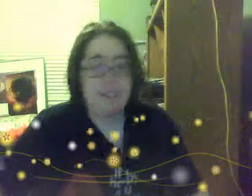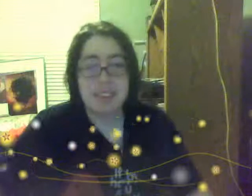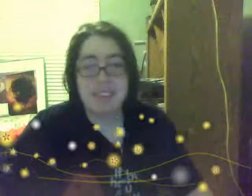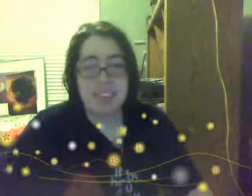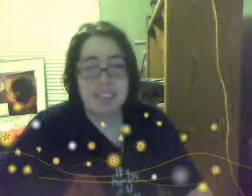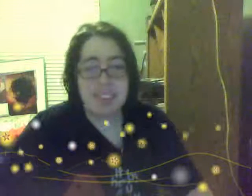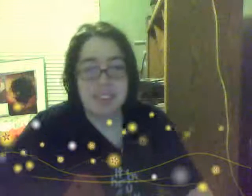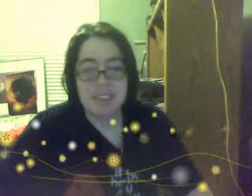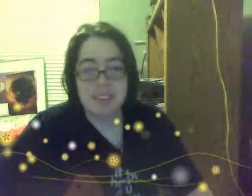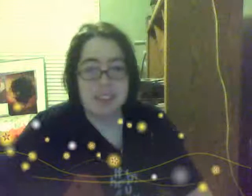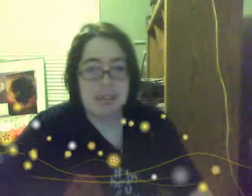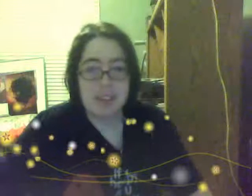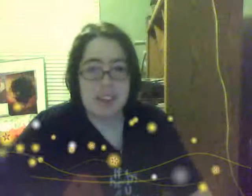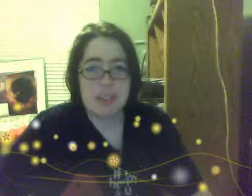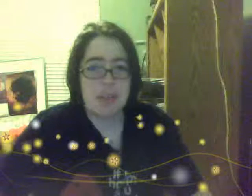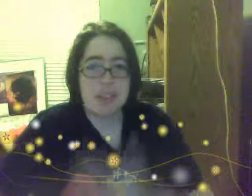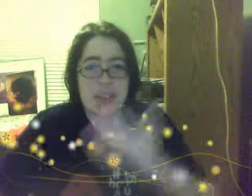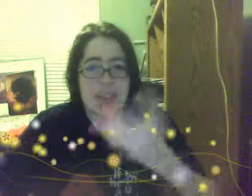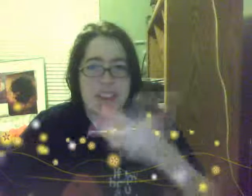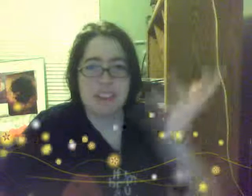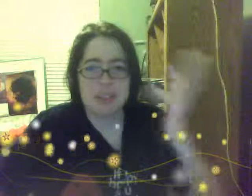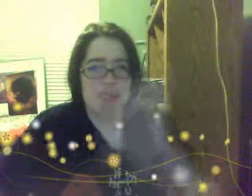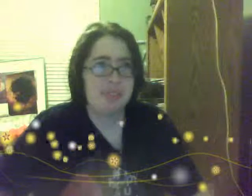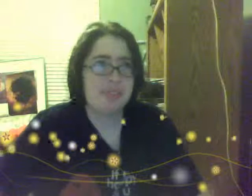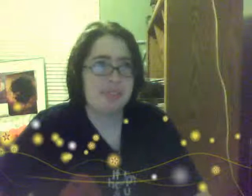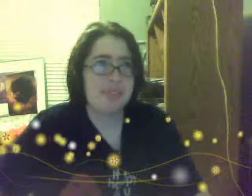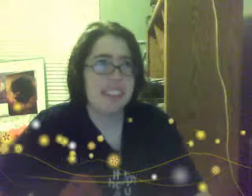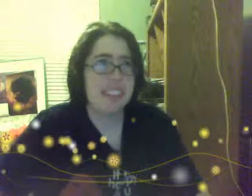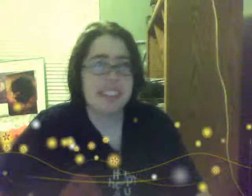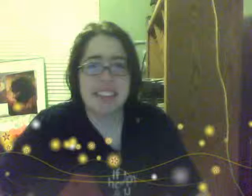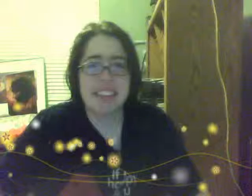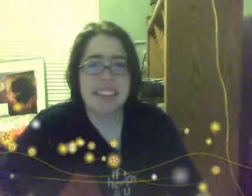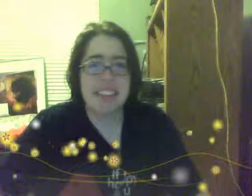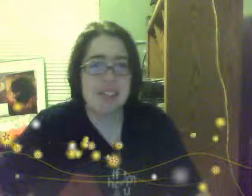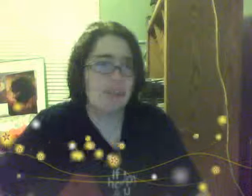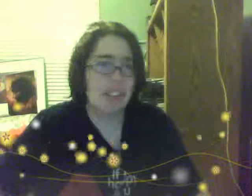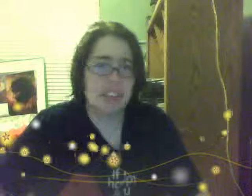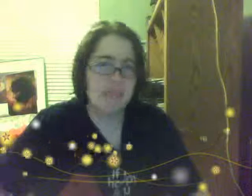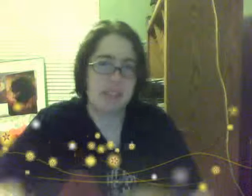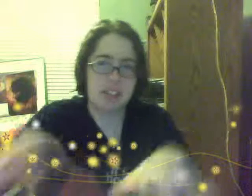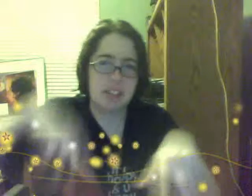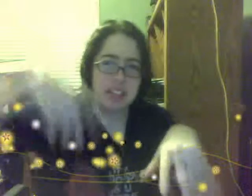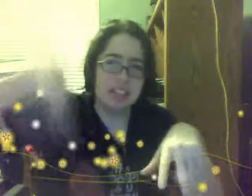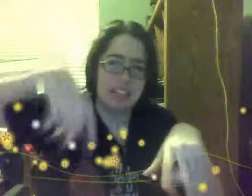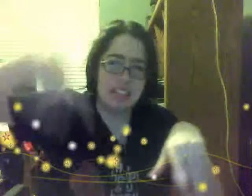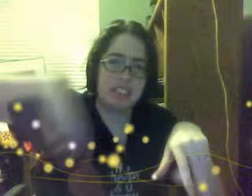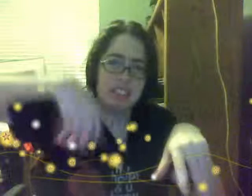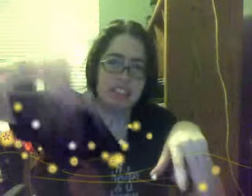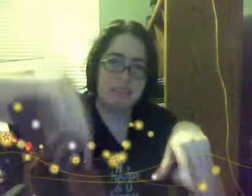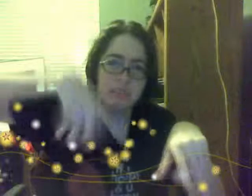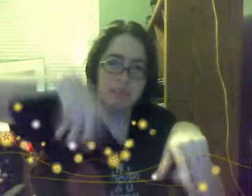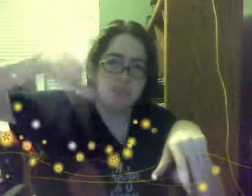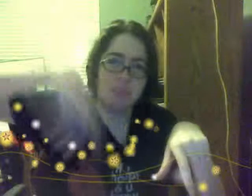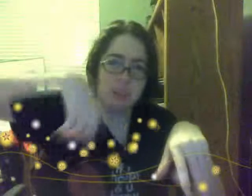It was decent. There were some crazy parts, like the guy that wasn't wearing any pants. You get to see this, dick